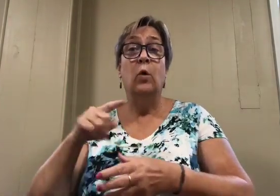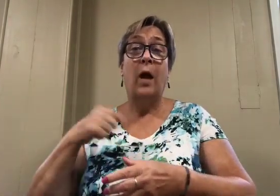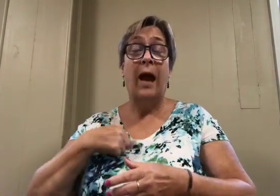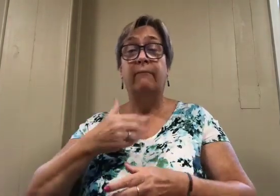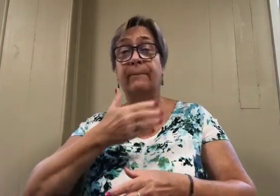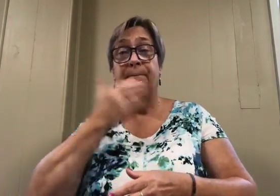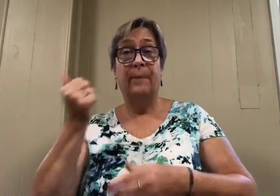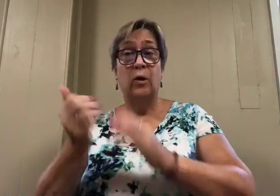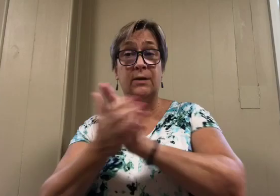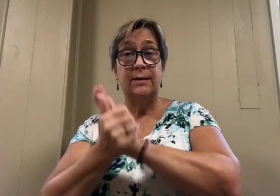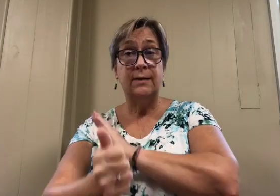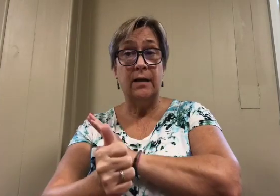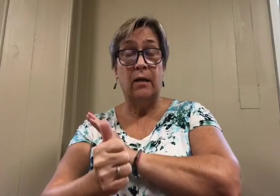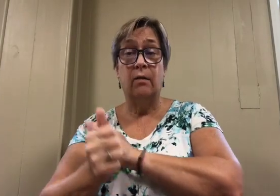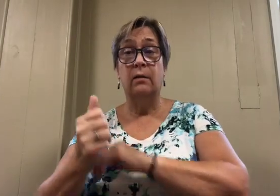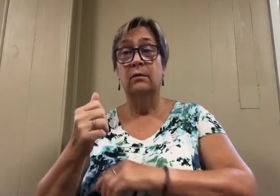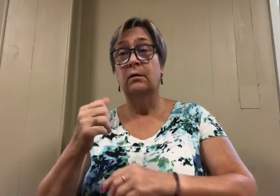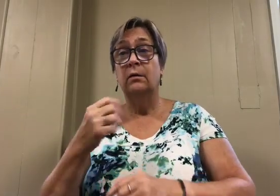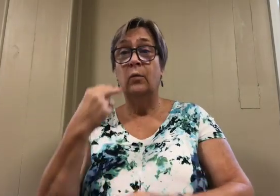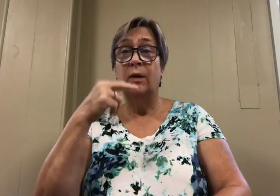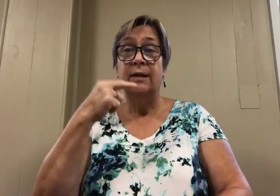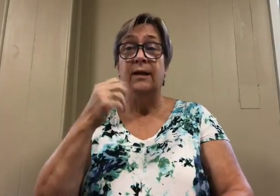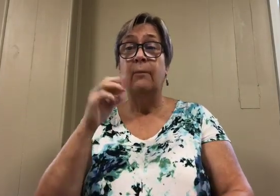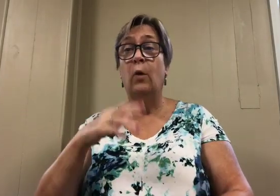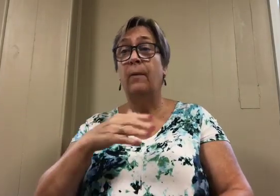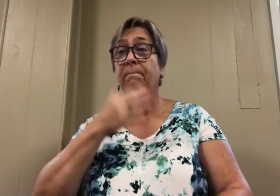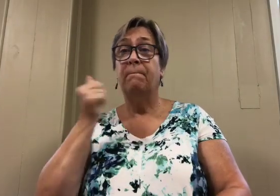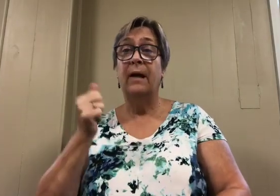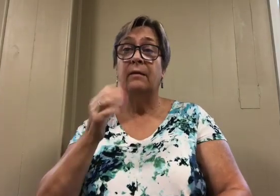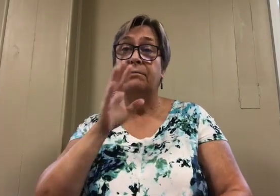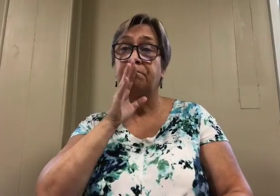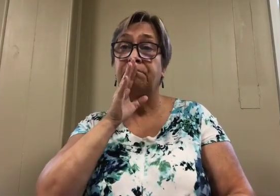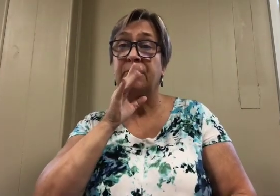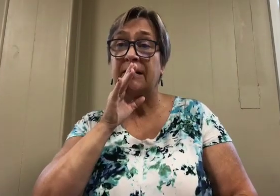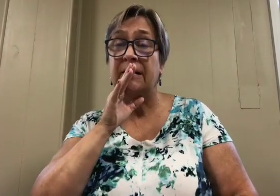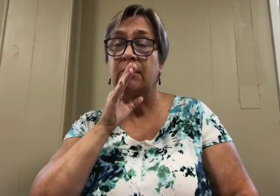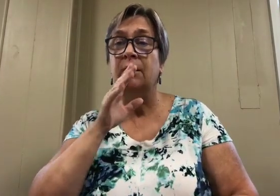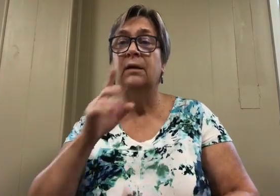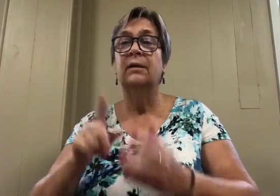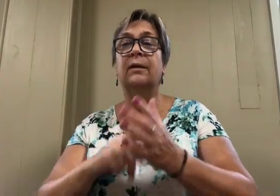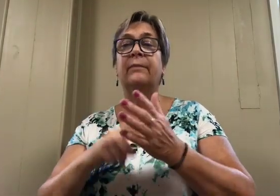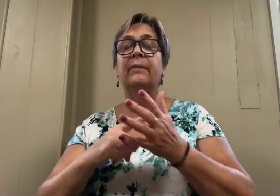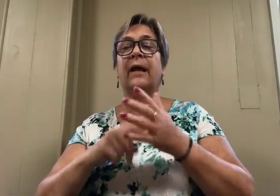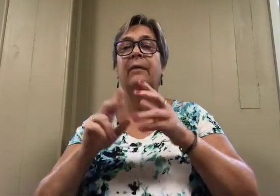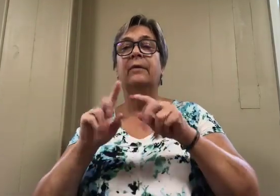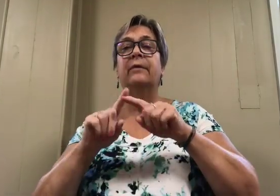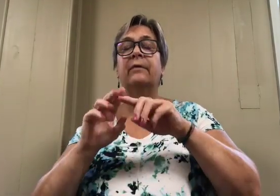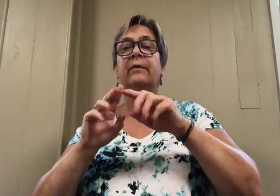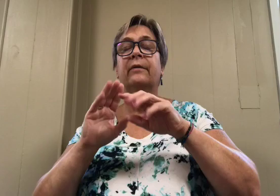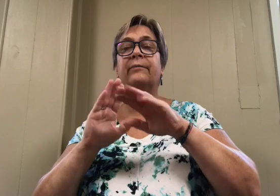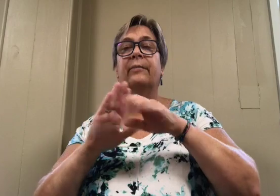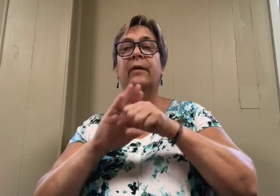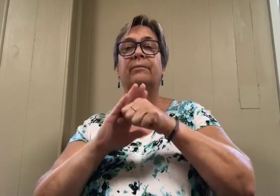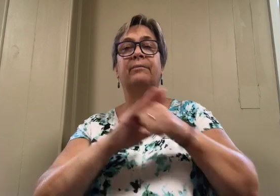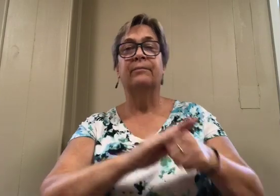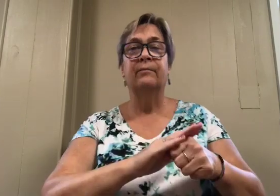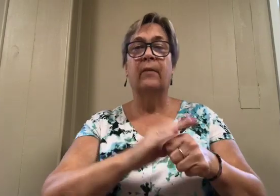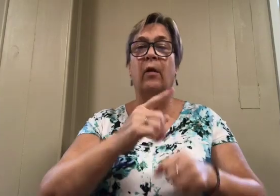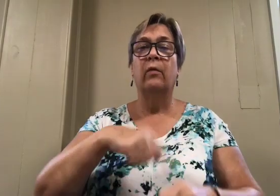Or if a deaf group is together and someone in the deaf community is skilled at lip reading or has skills,